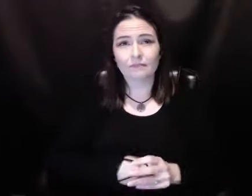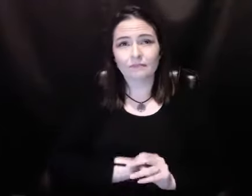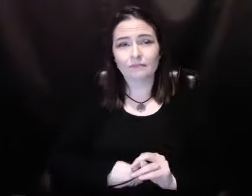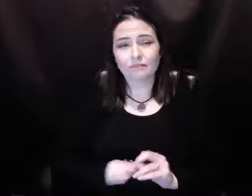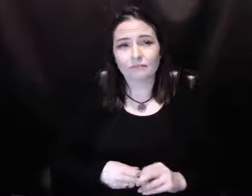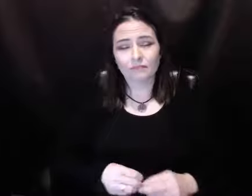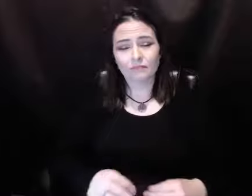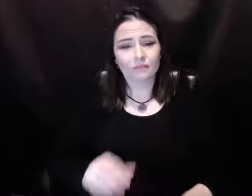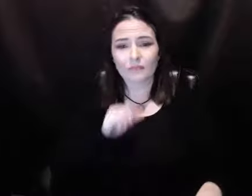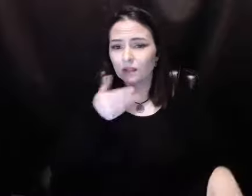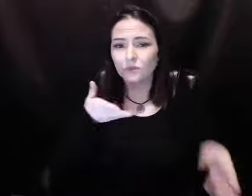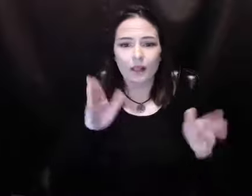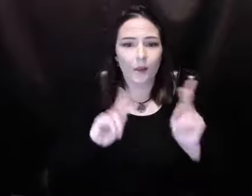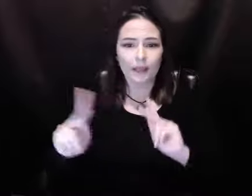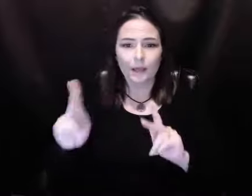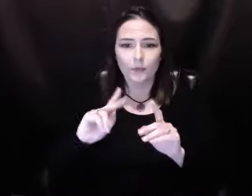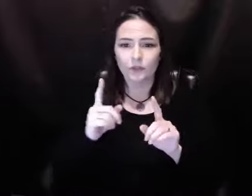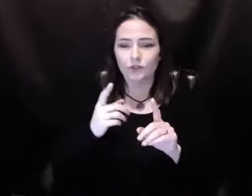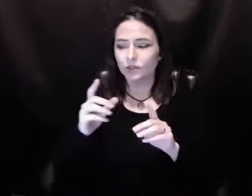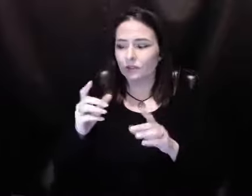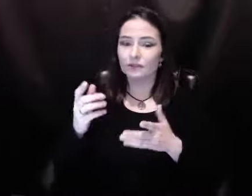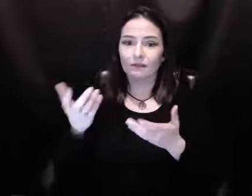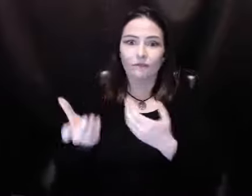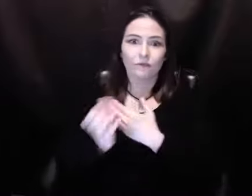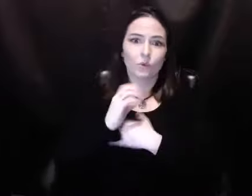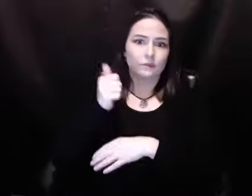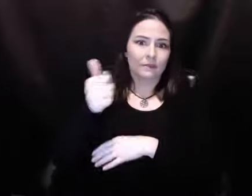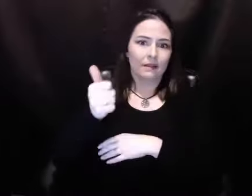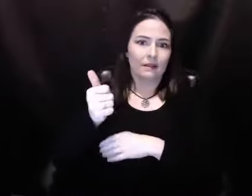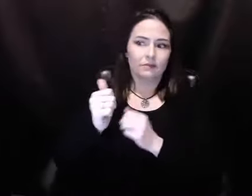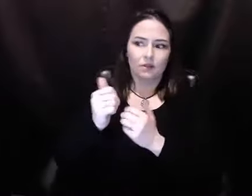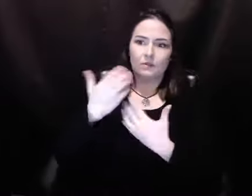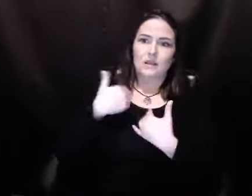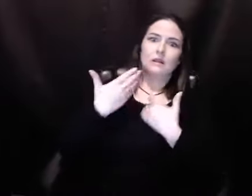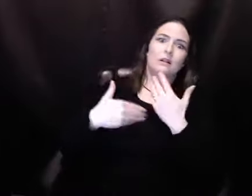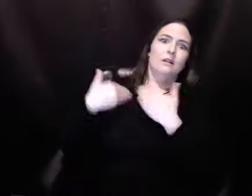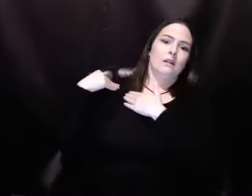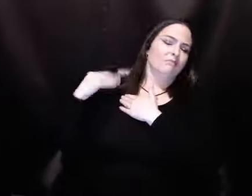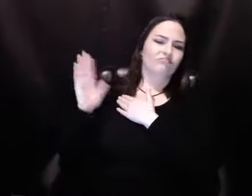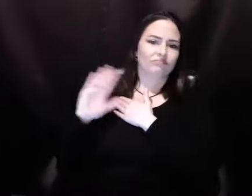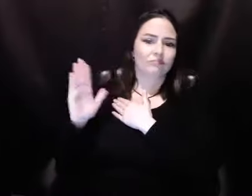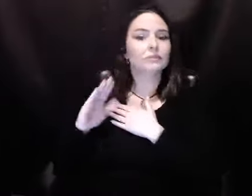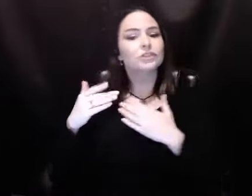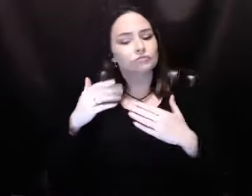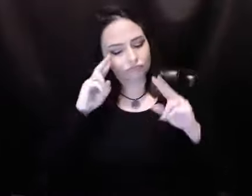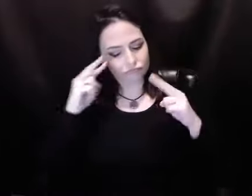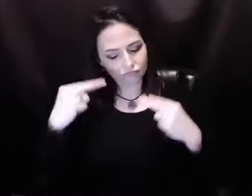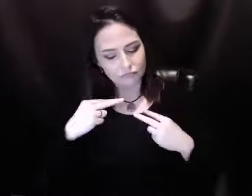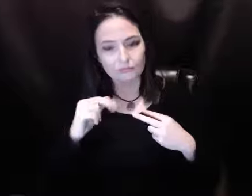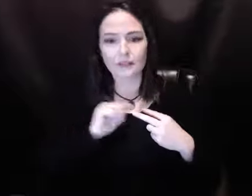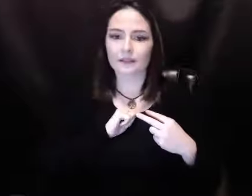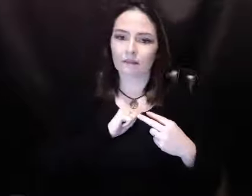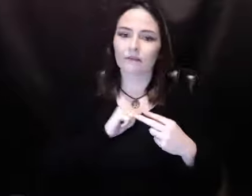just change the focus a little bit and change the volume knob, and perhaps